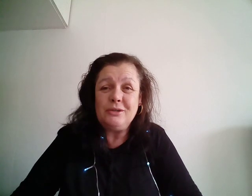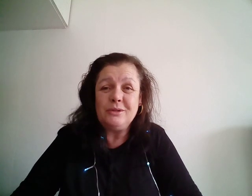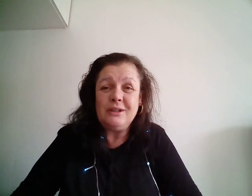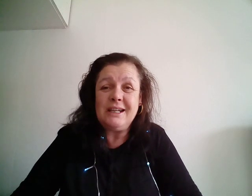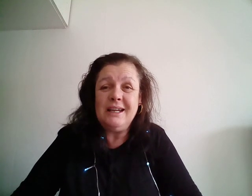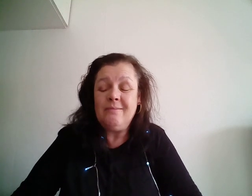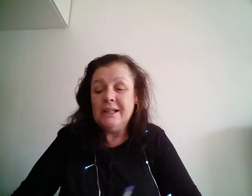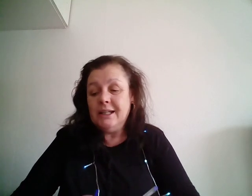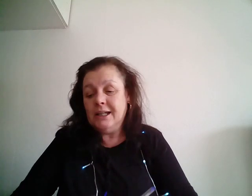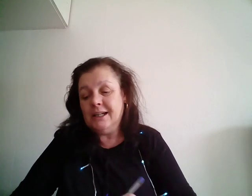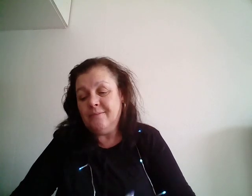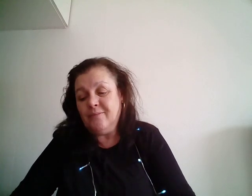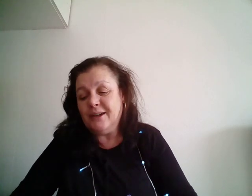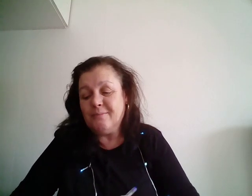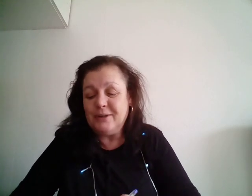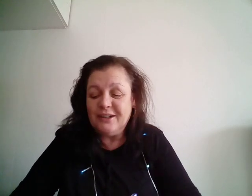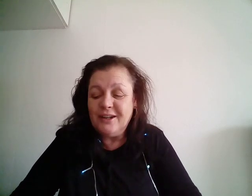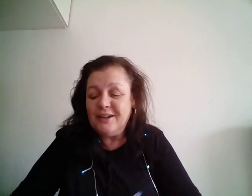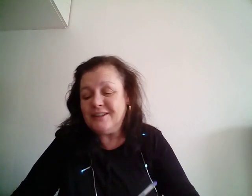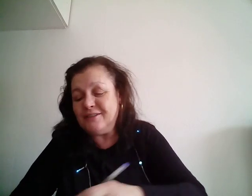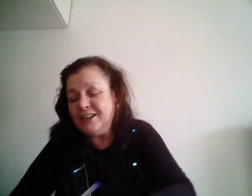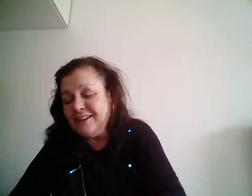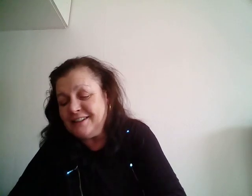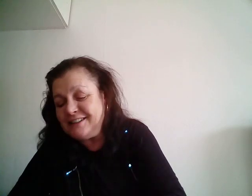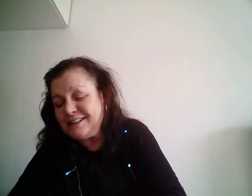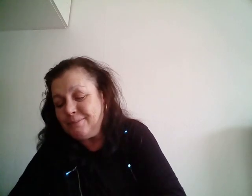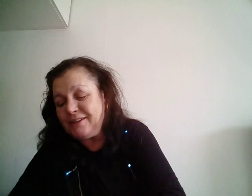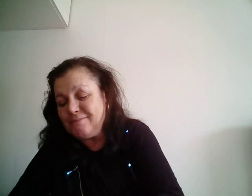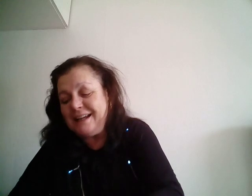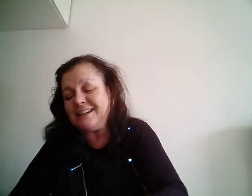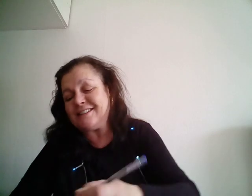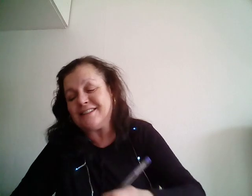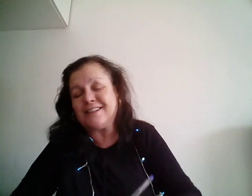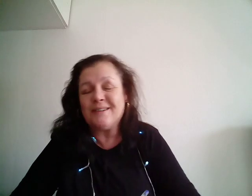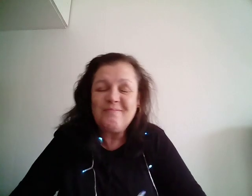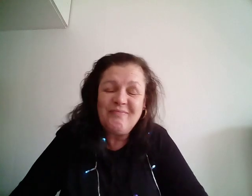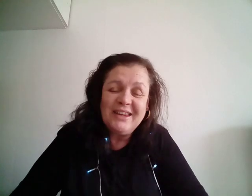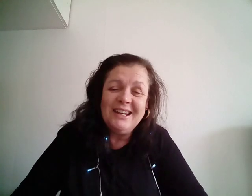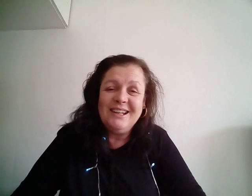all, okay? But I know that, you know, this is a bit of a mixed